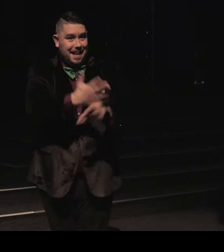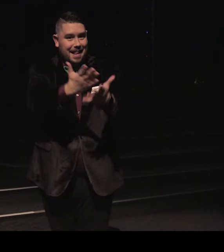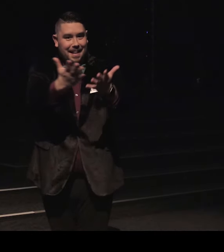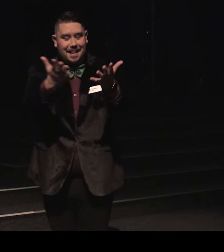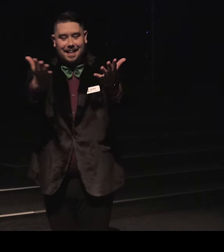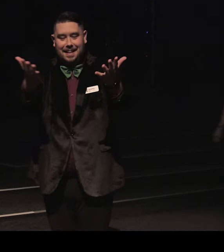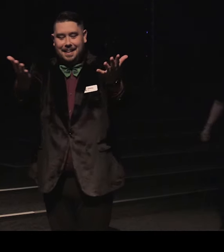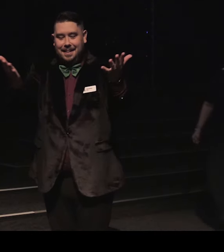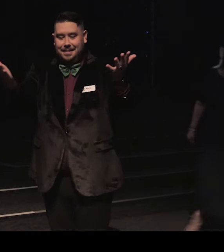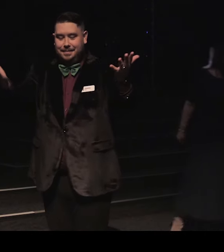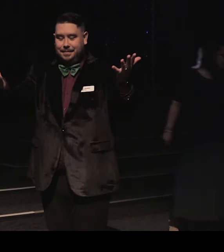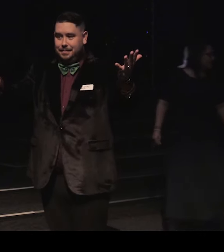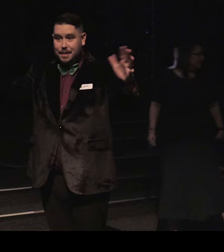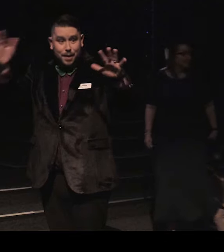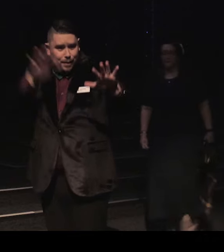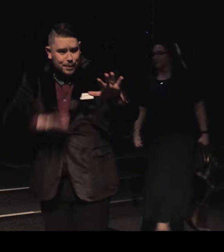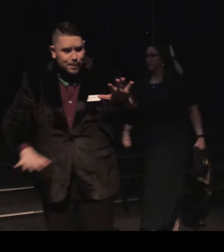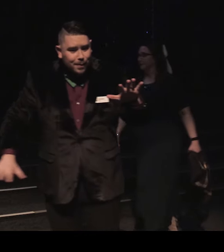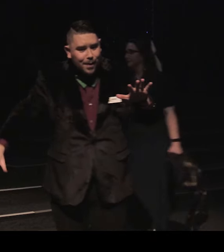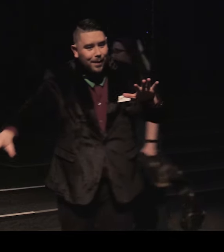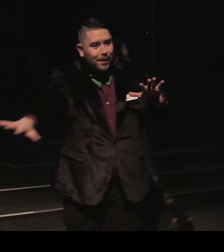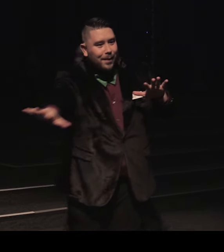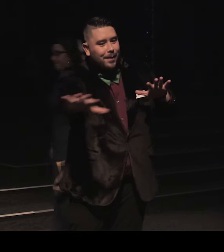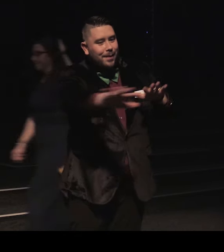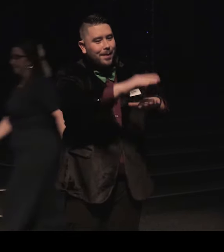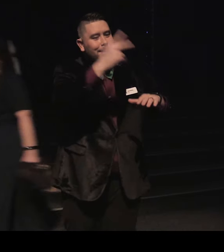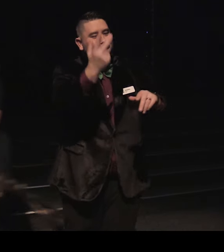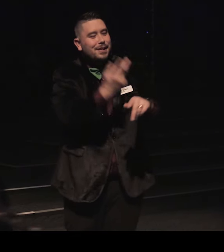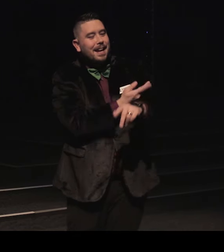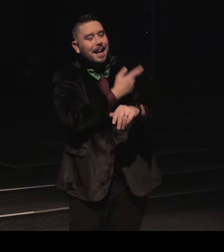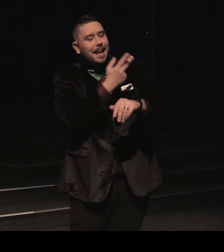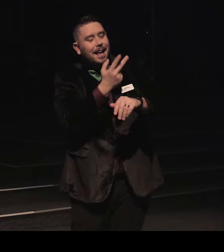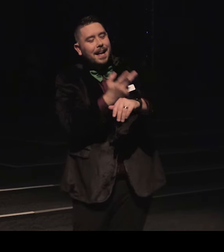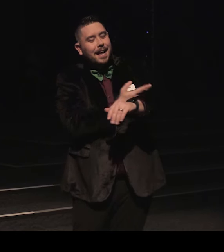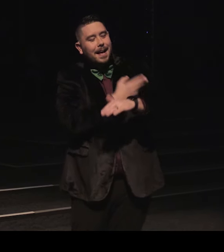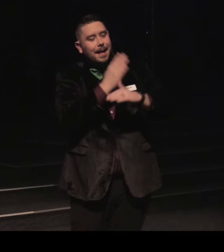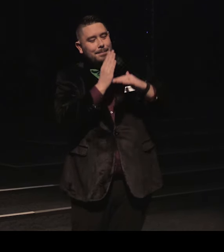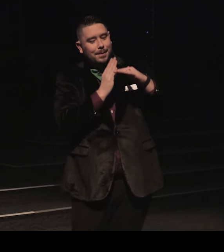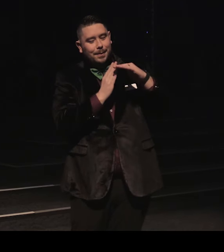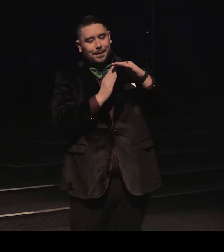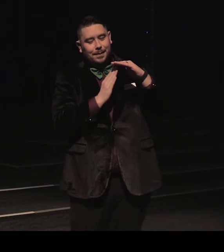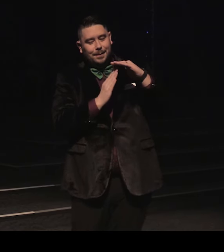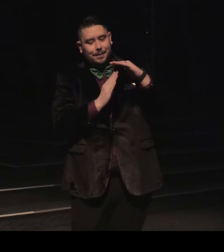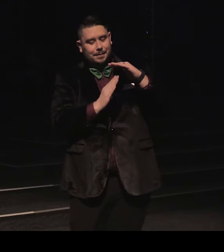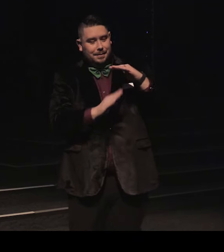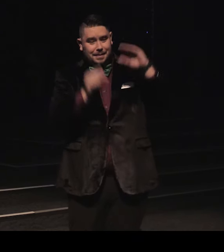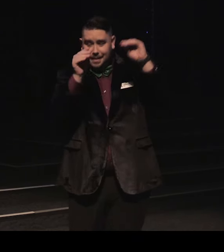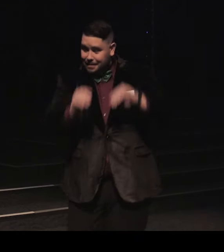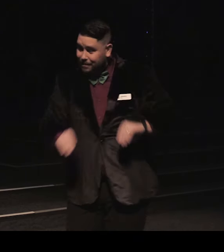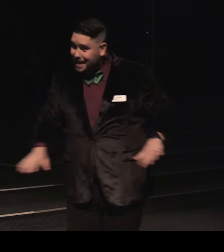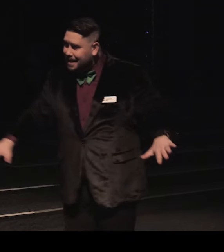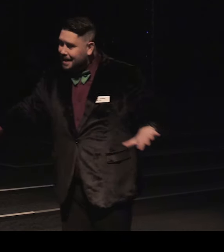angel did say, was to certain